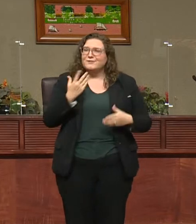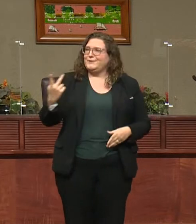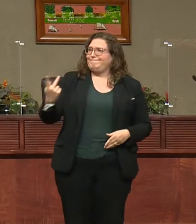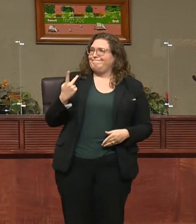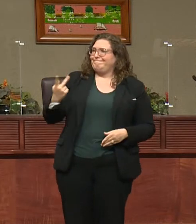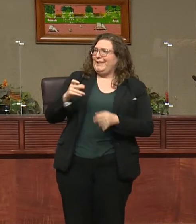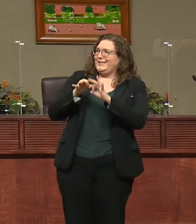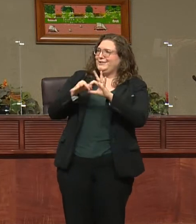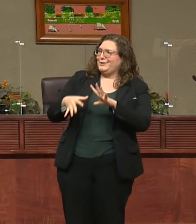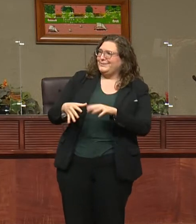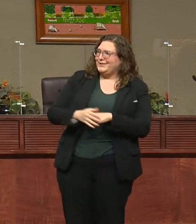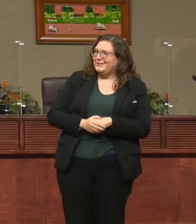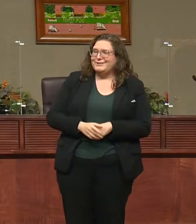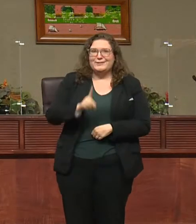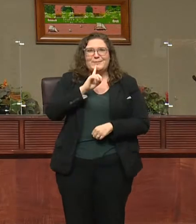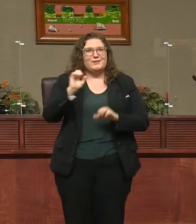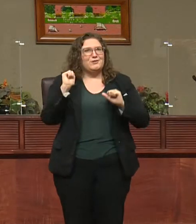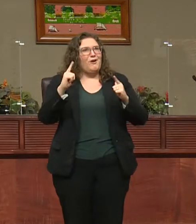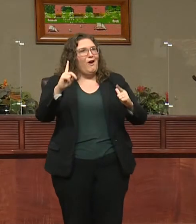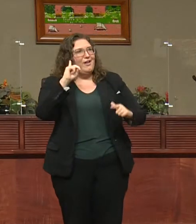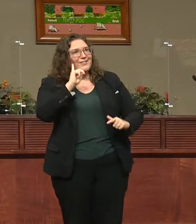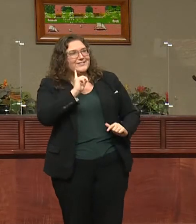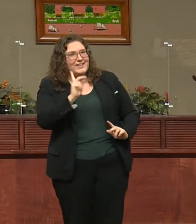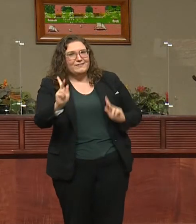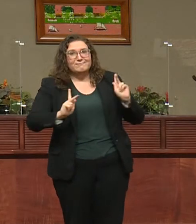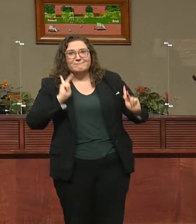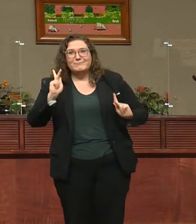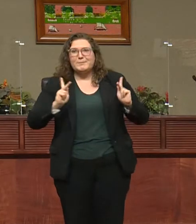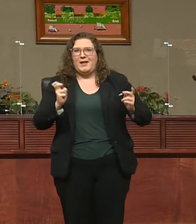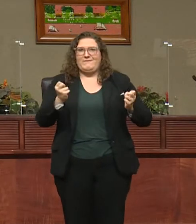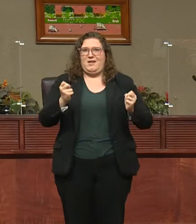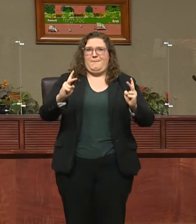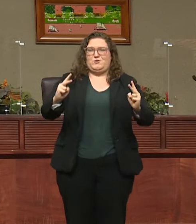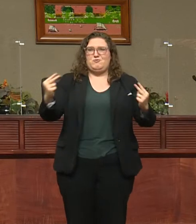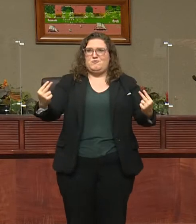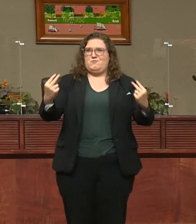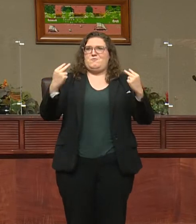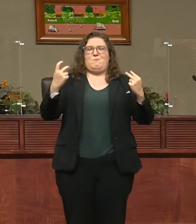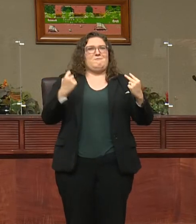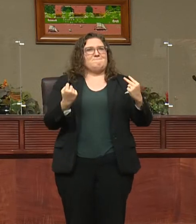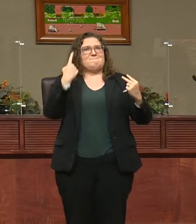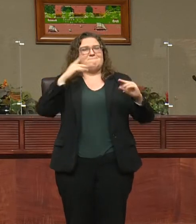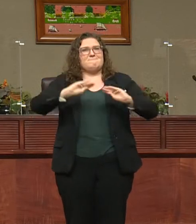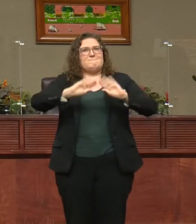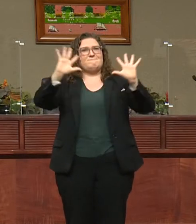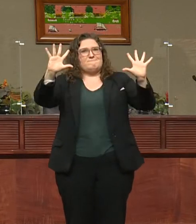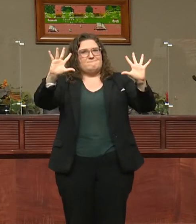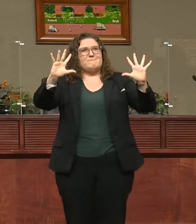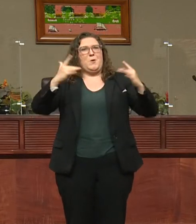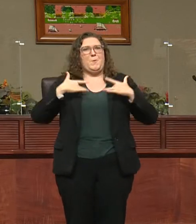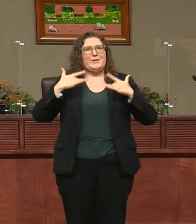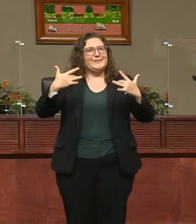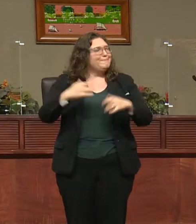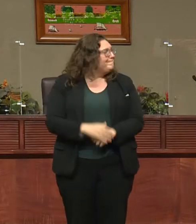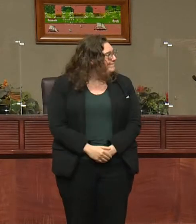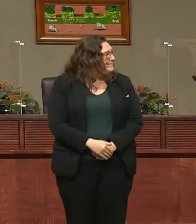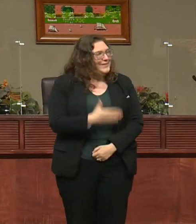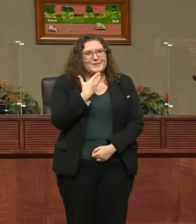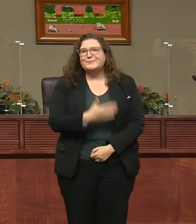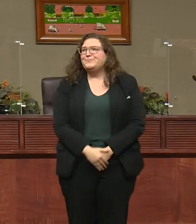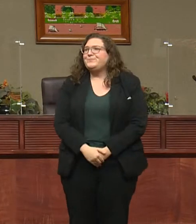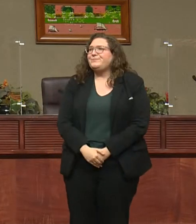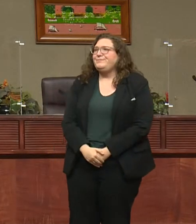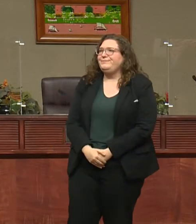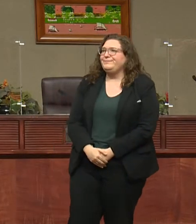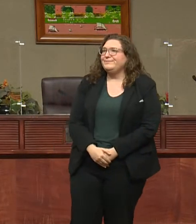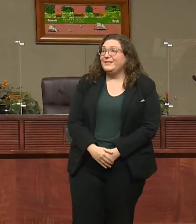sure that our hearing impaired have the opportunity to be communicated with well also. And so we are joined